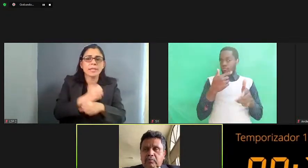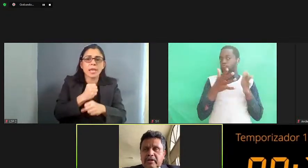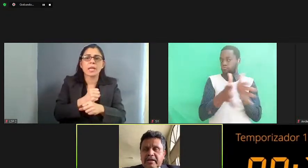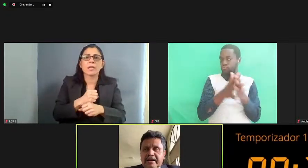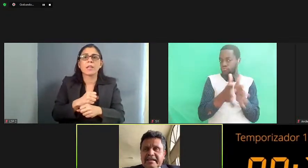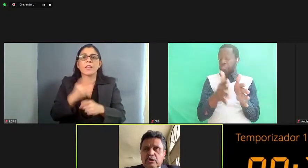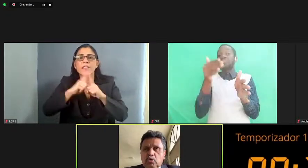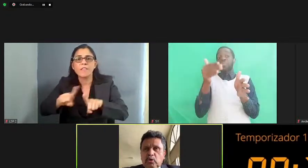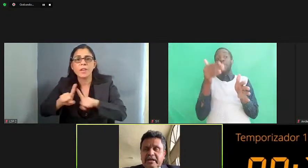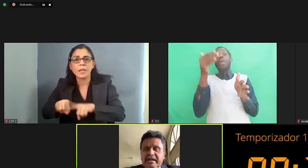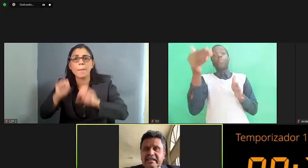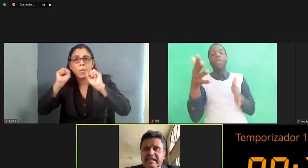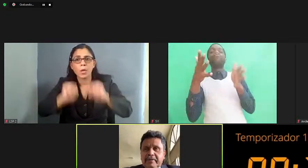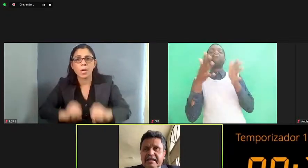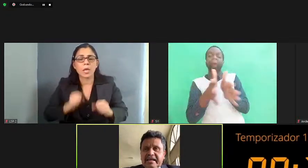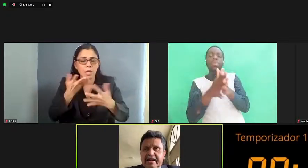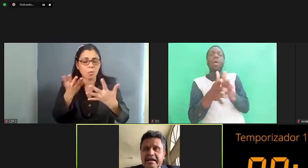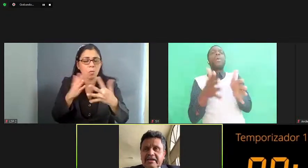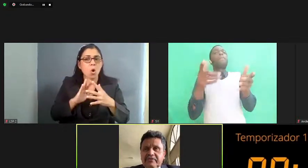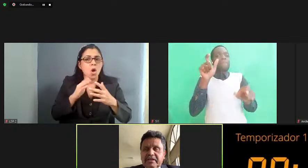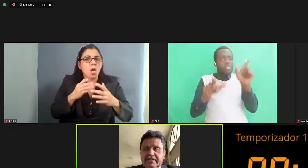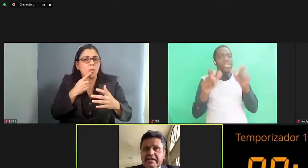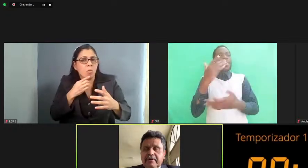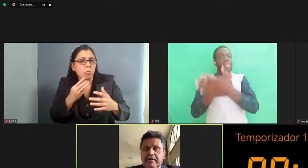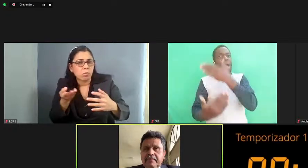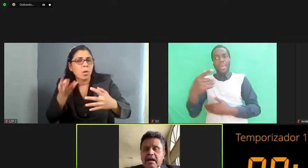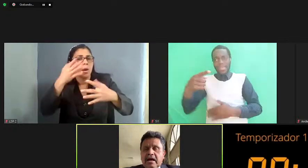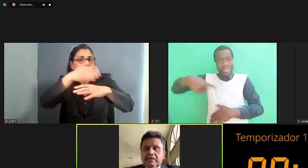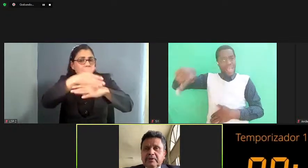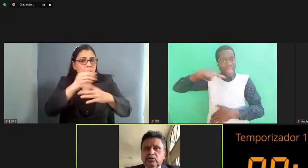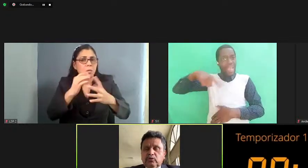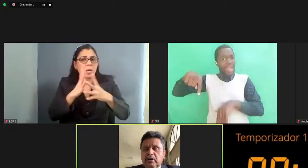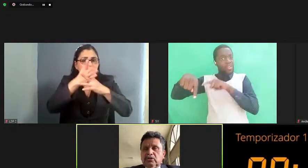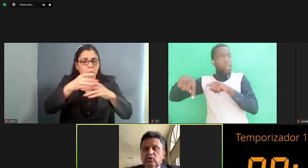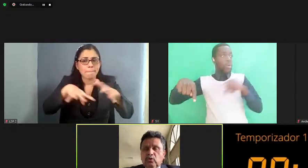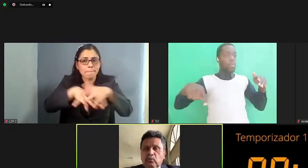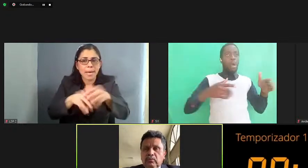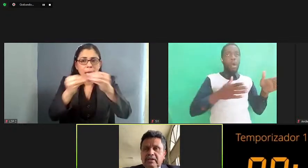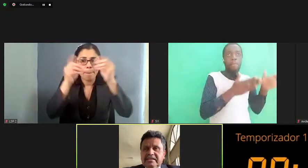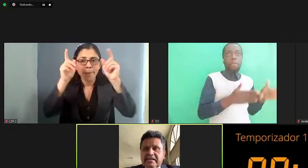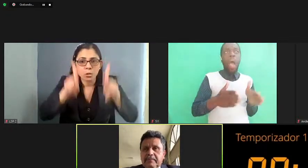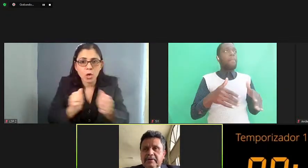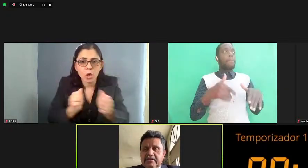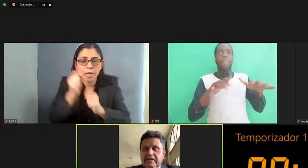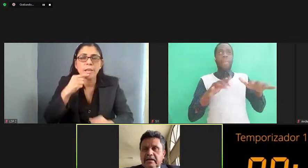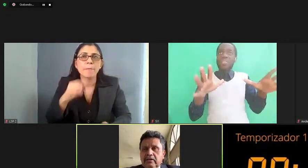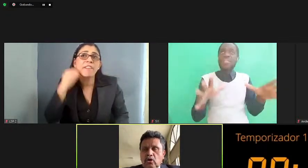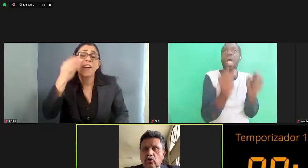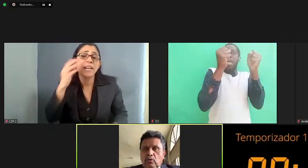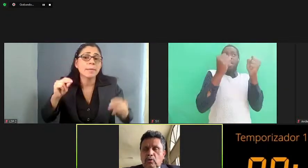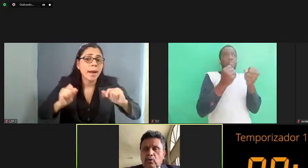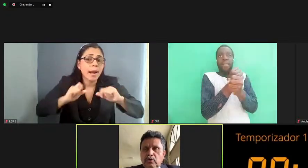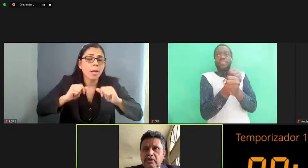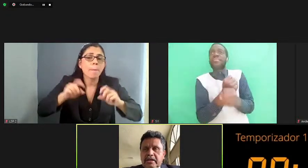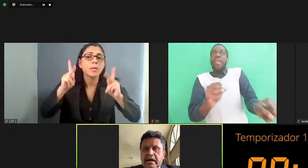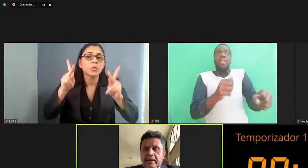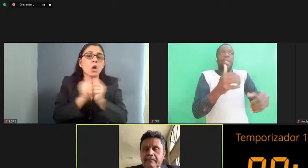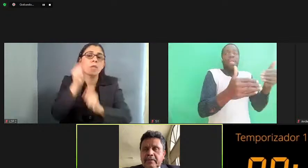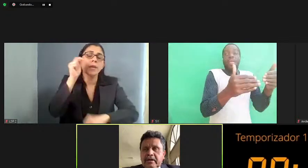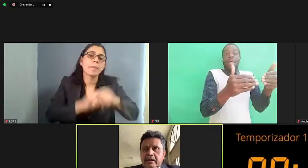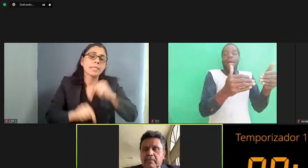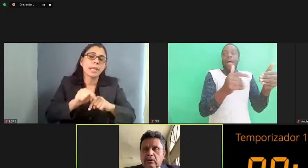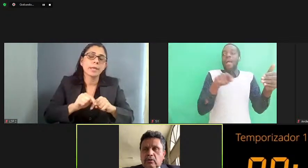carried out to effectively include persons with